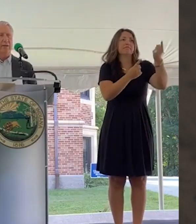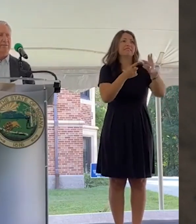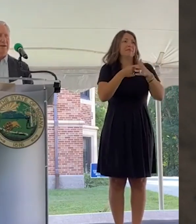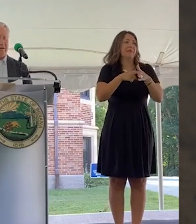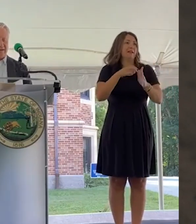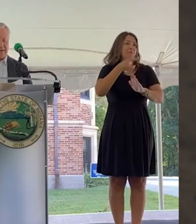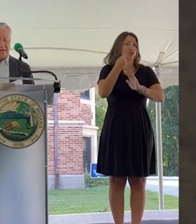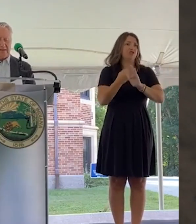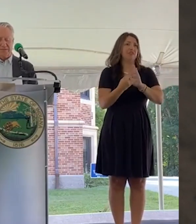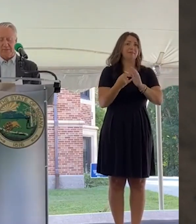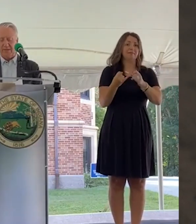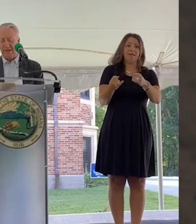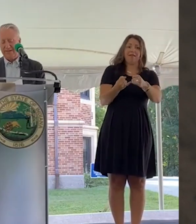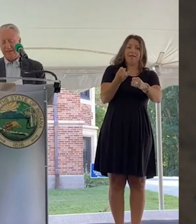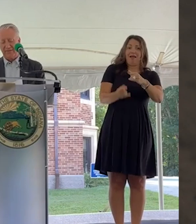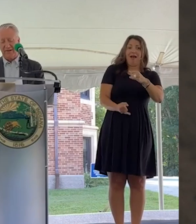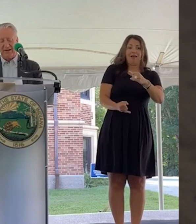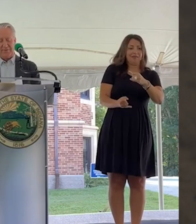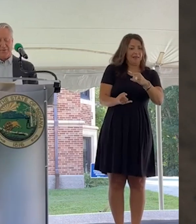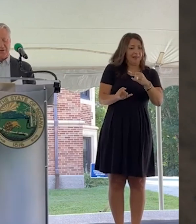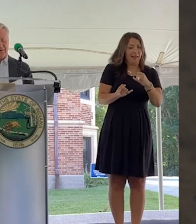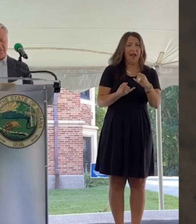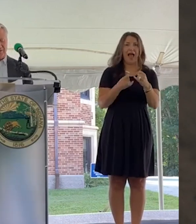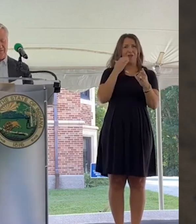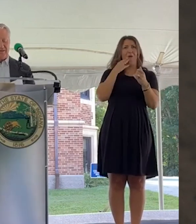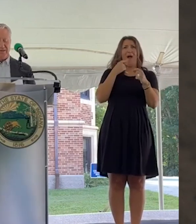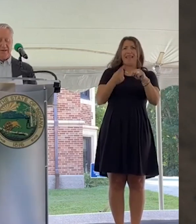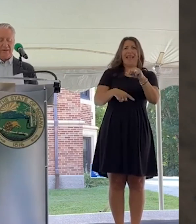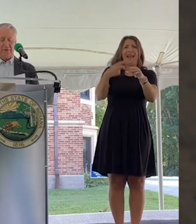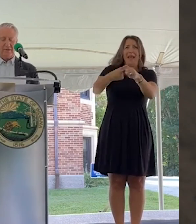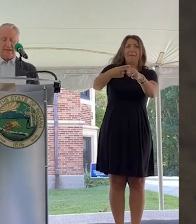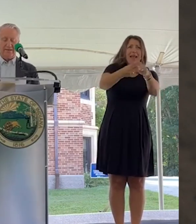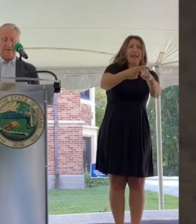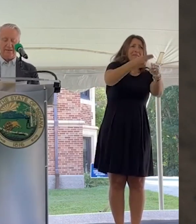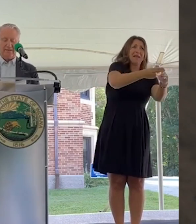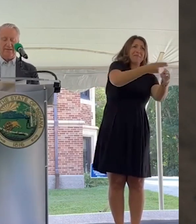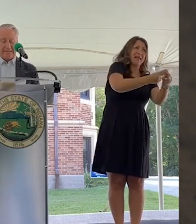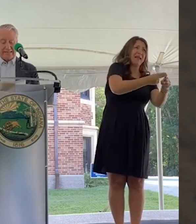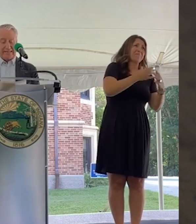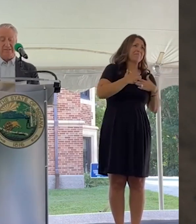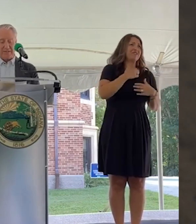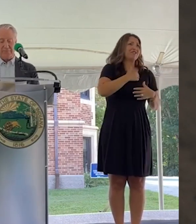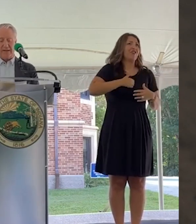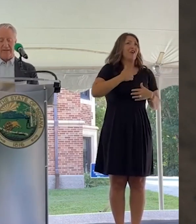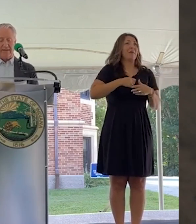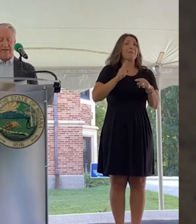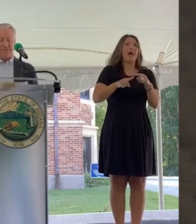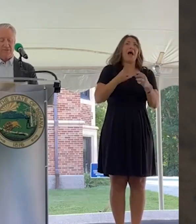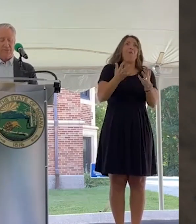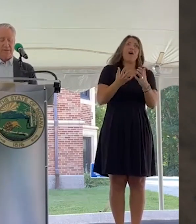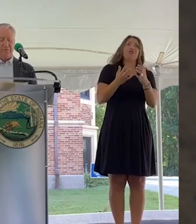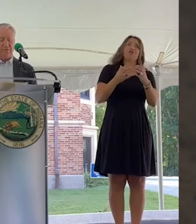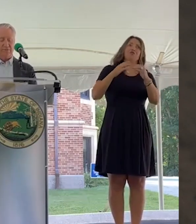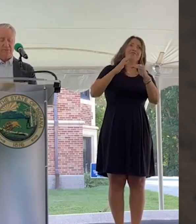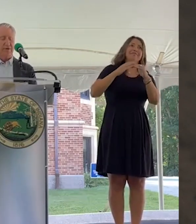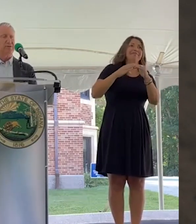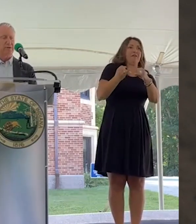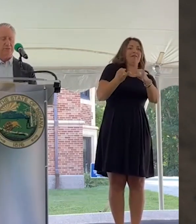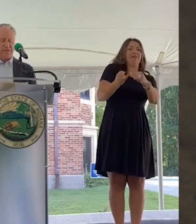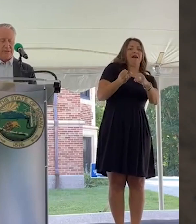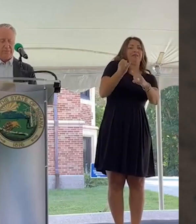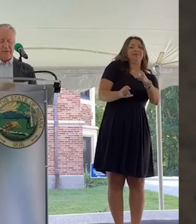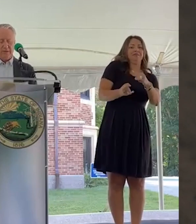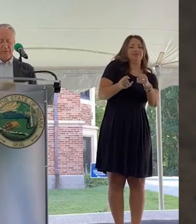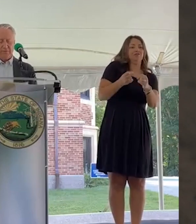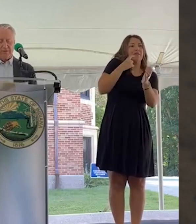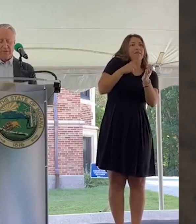Lastly, knowing that I cannot possibly identify everyone involved, I would like to at least recognize a few members of the